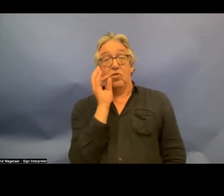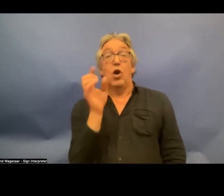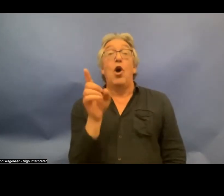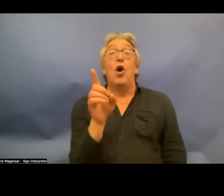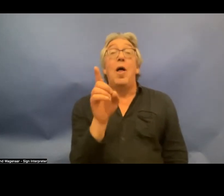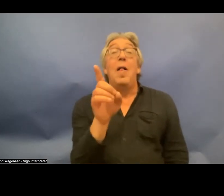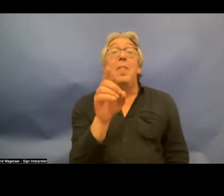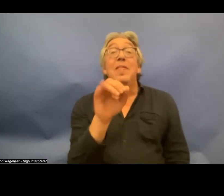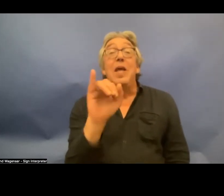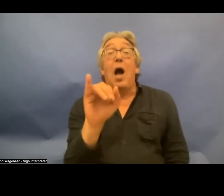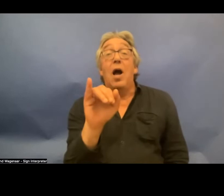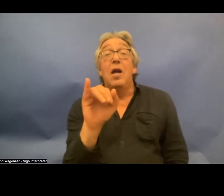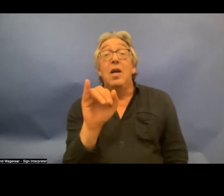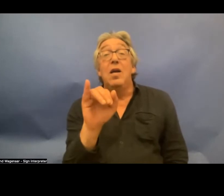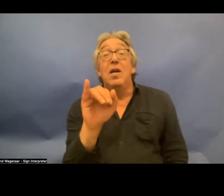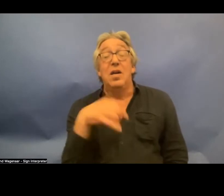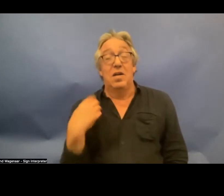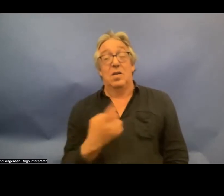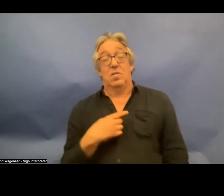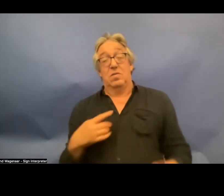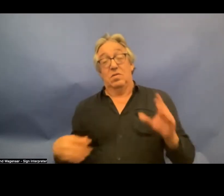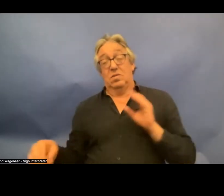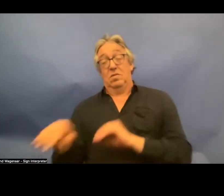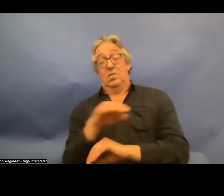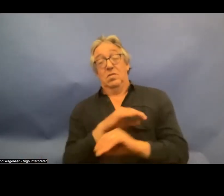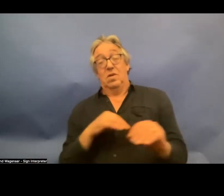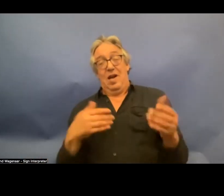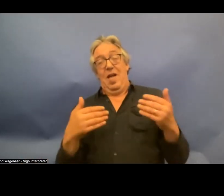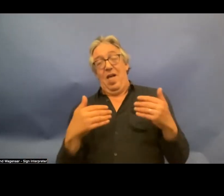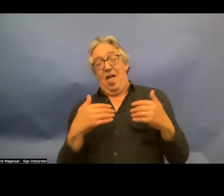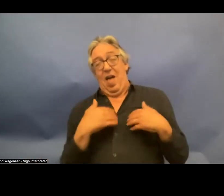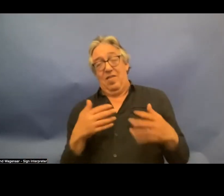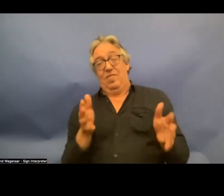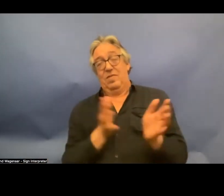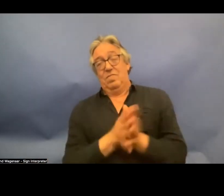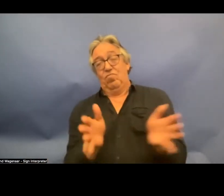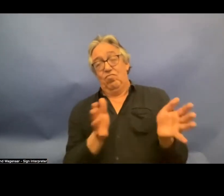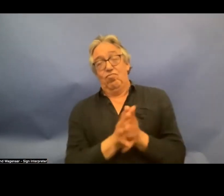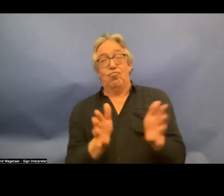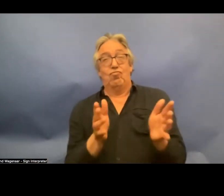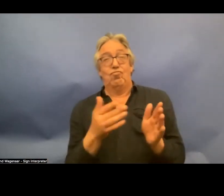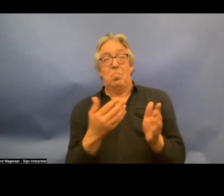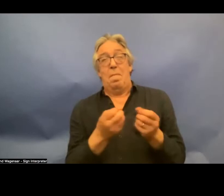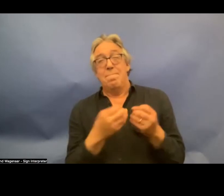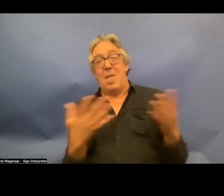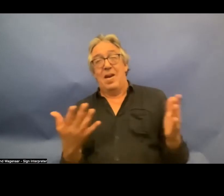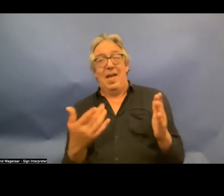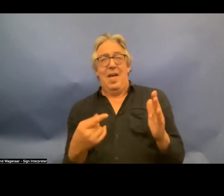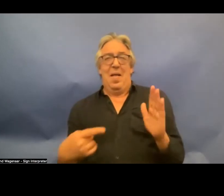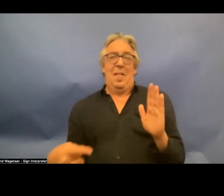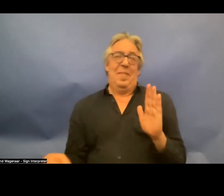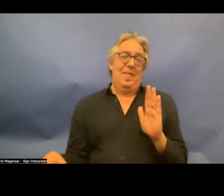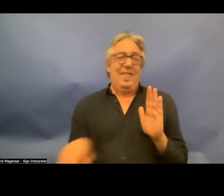the institutions and the people were at home. That is the pressure they, the pro